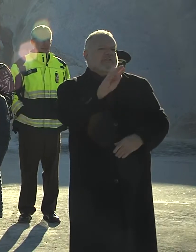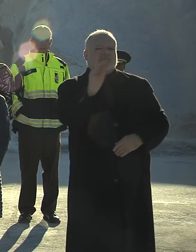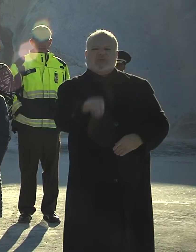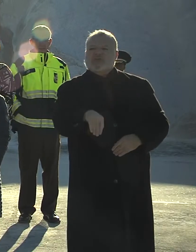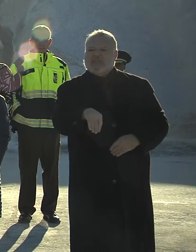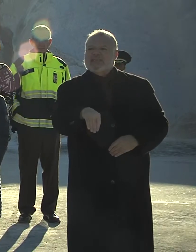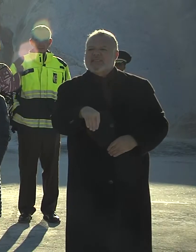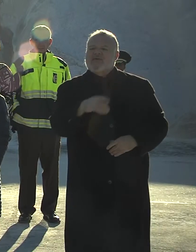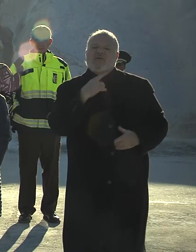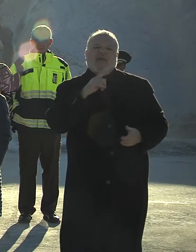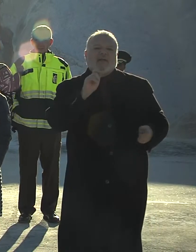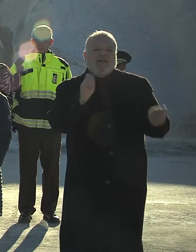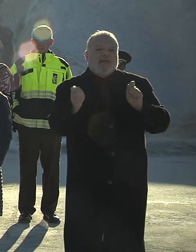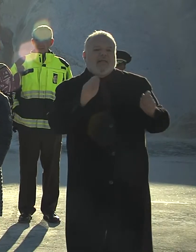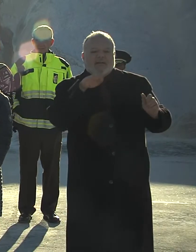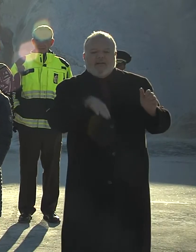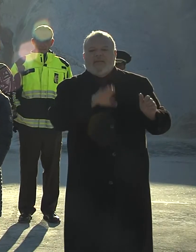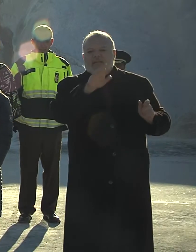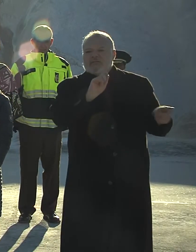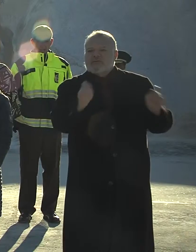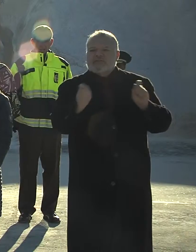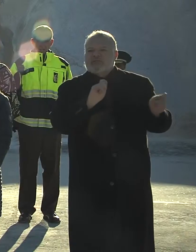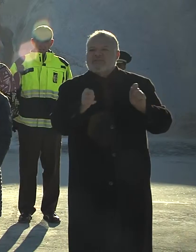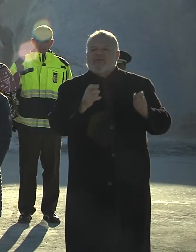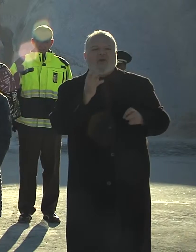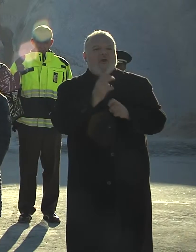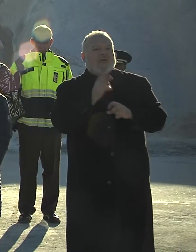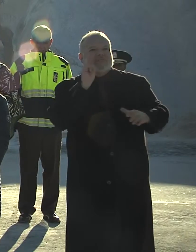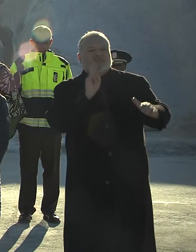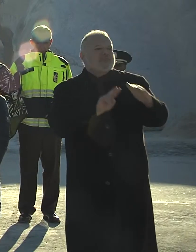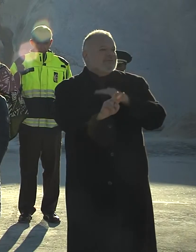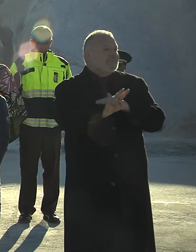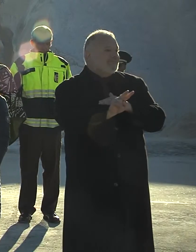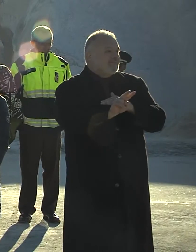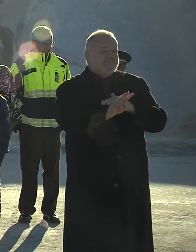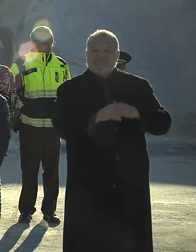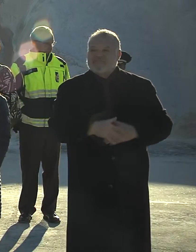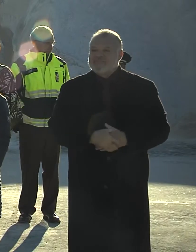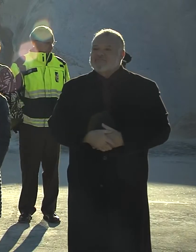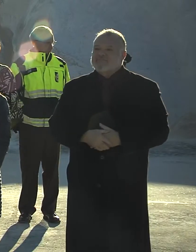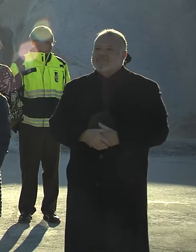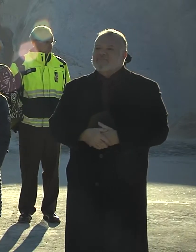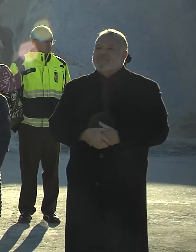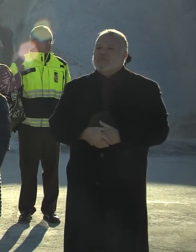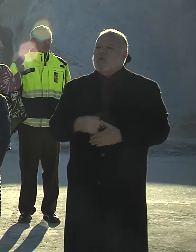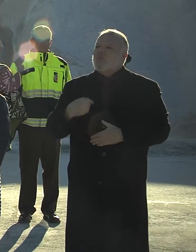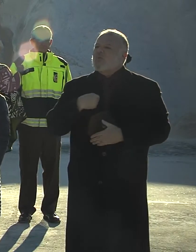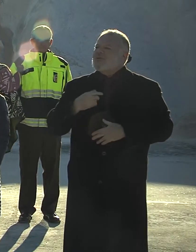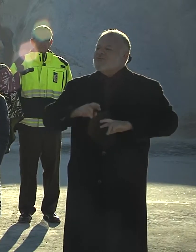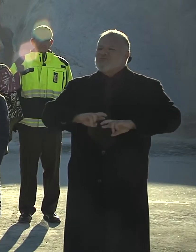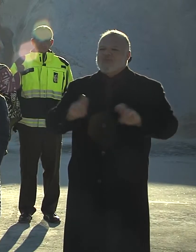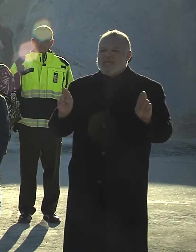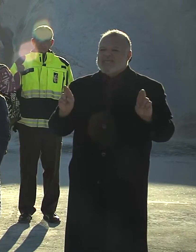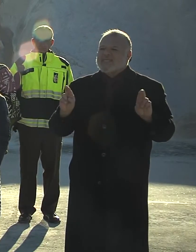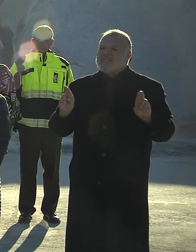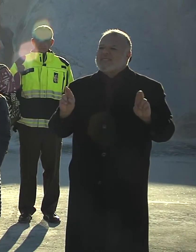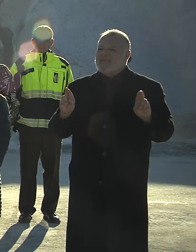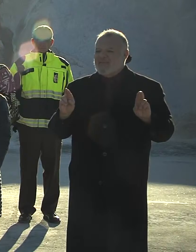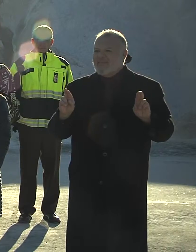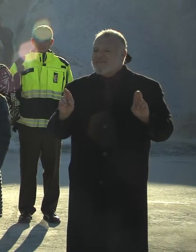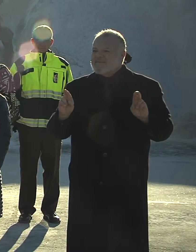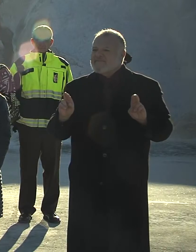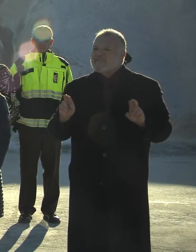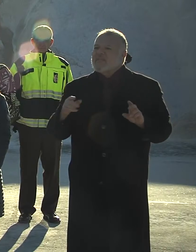swells coming down from New Hampshire. We are constantly in snow mode and constantly in ice mode. We do it with a fiscal concern. It was only